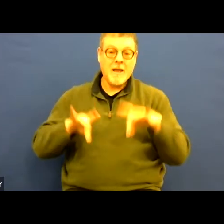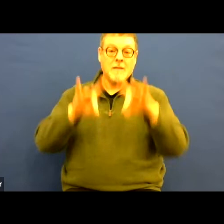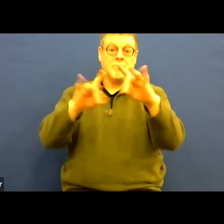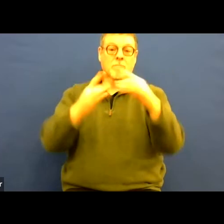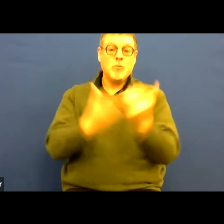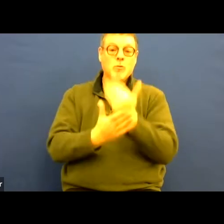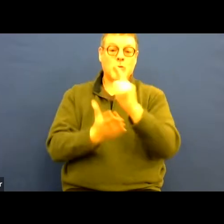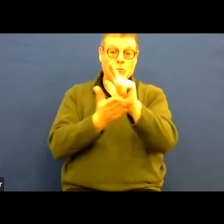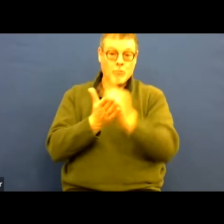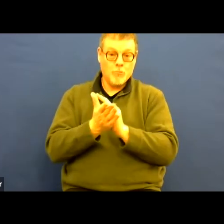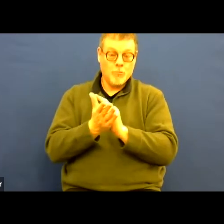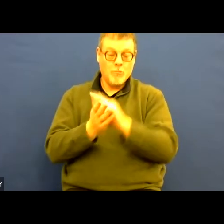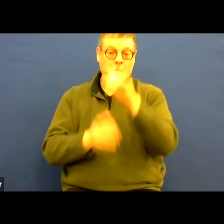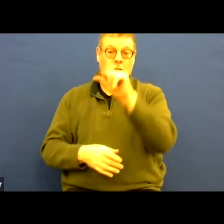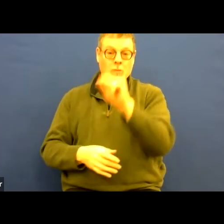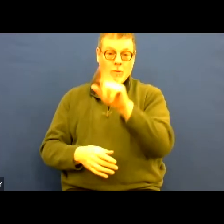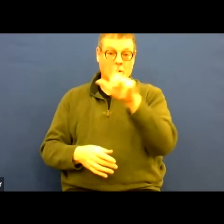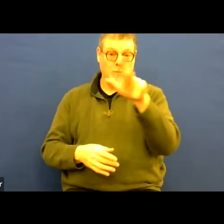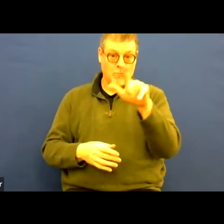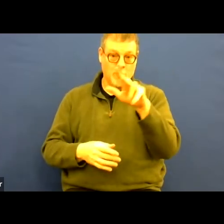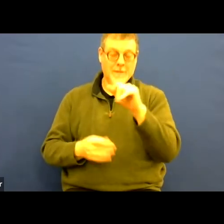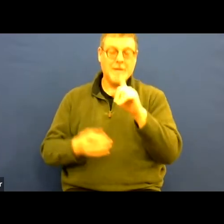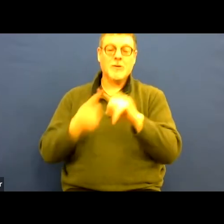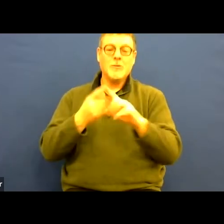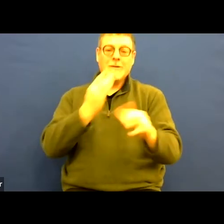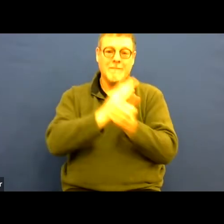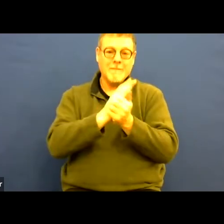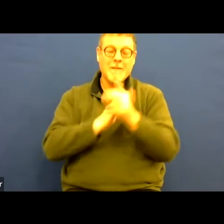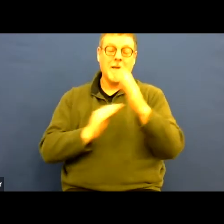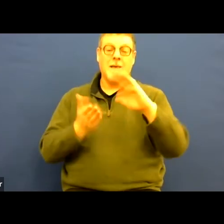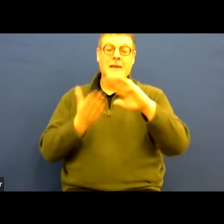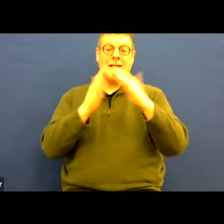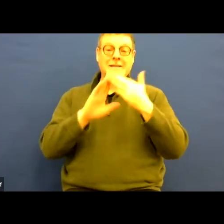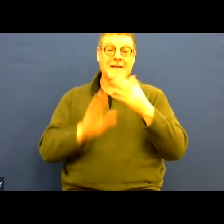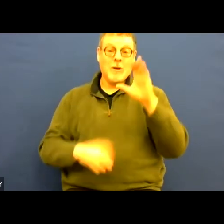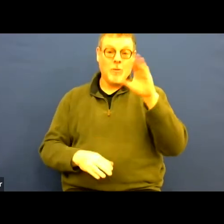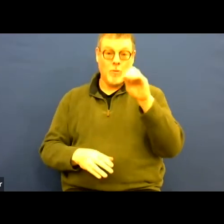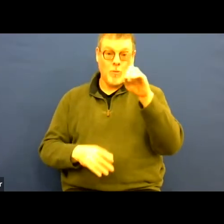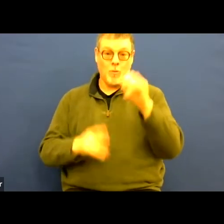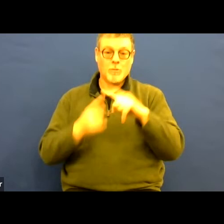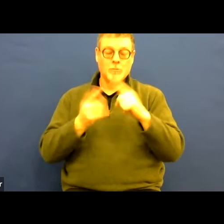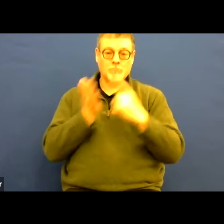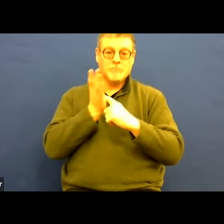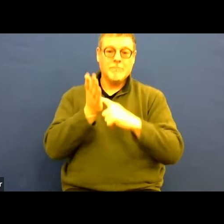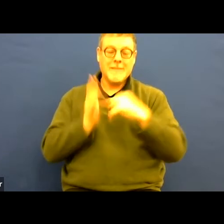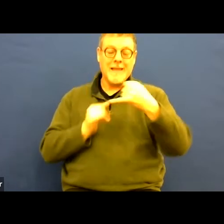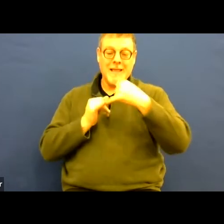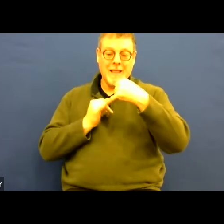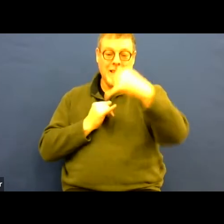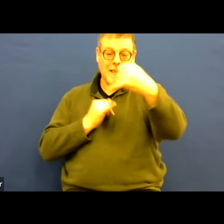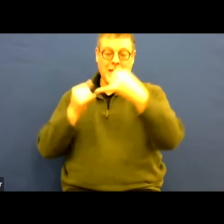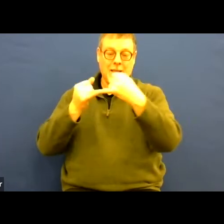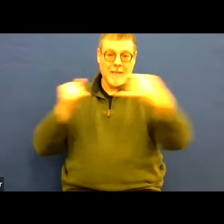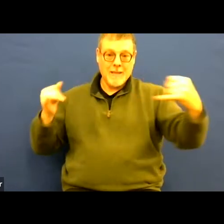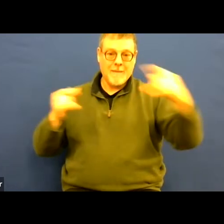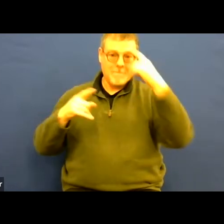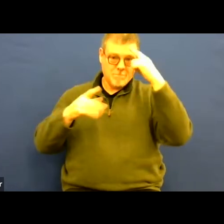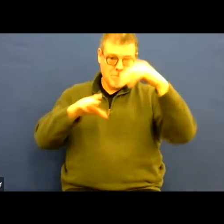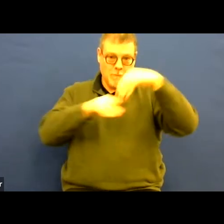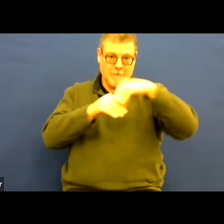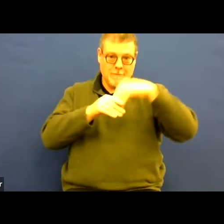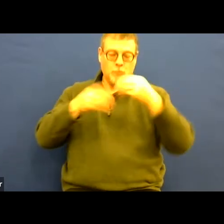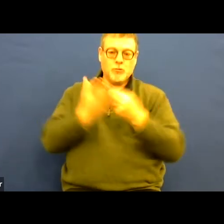law number 3 of 2023 to amend the Henrietta Town Code to address setbacks for lot lines internal to shopping